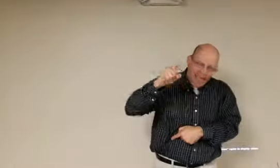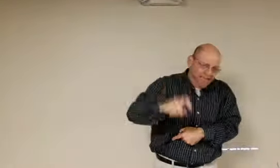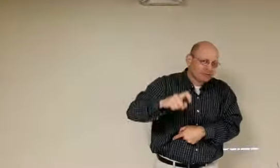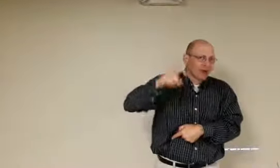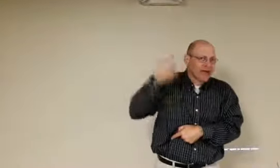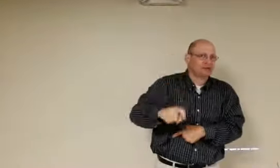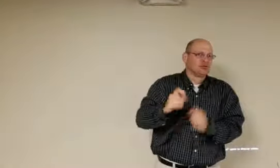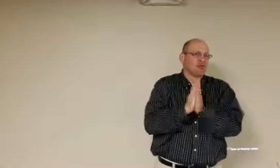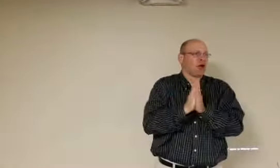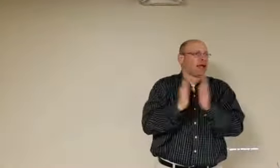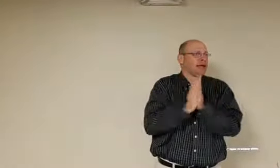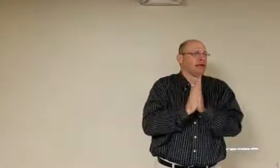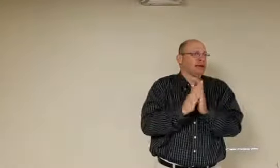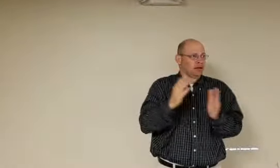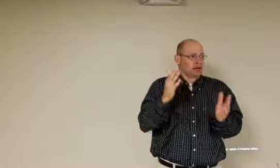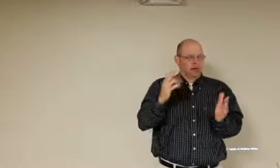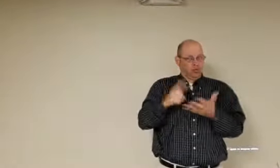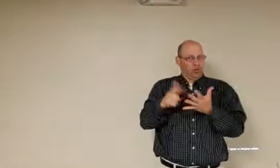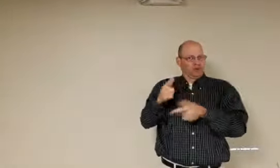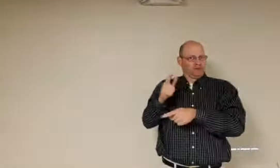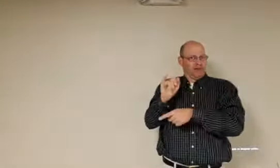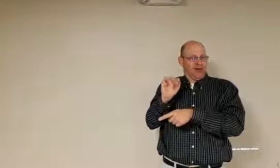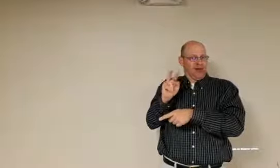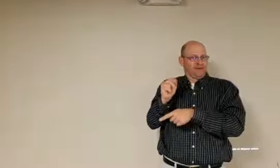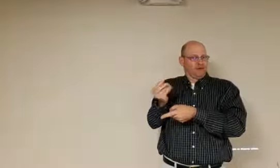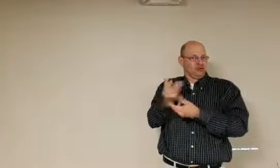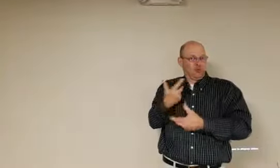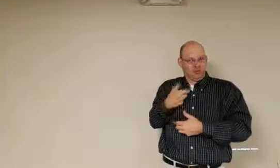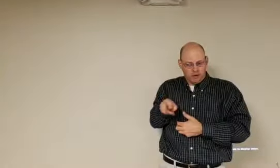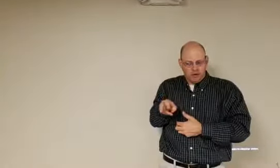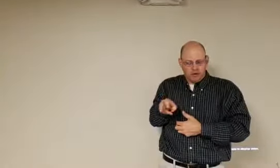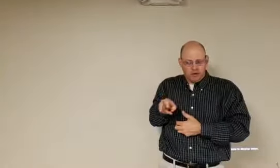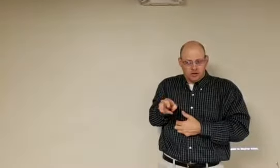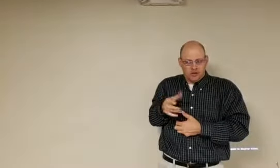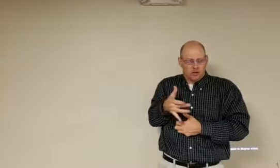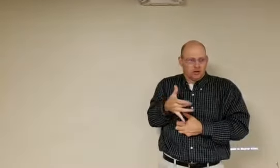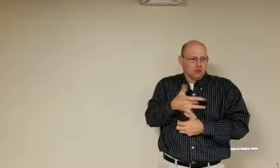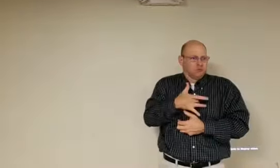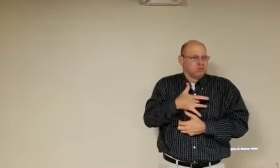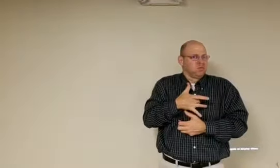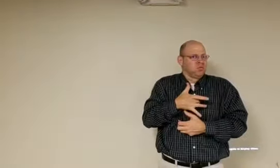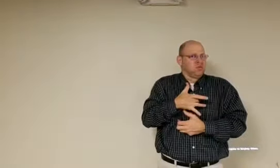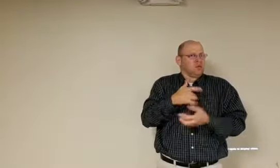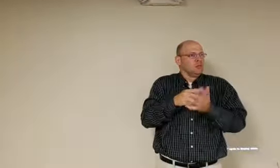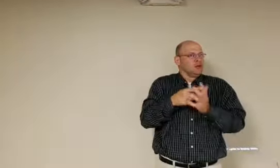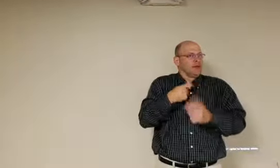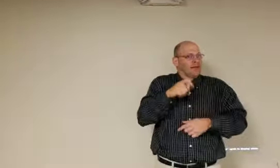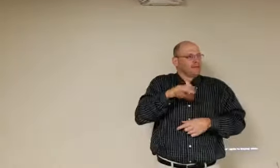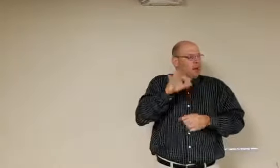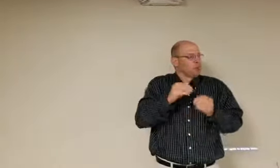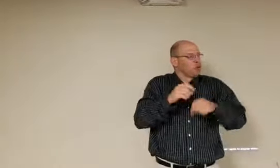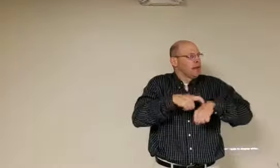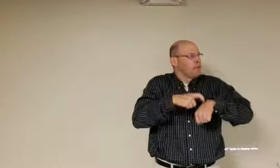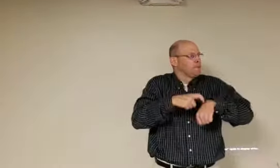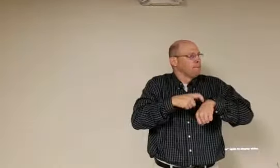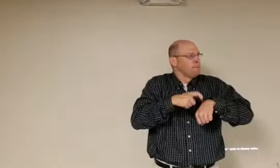time. We've got to pray. When I read that, it just pierced my heart.